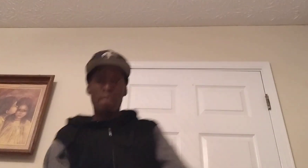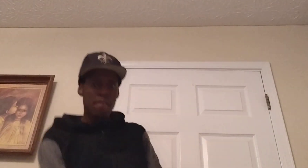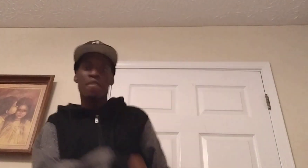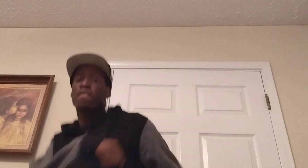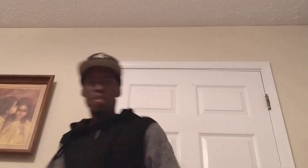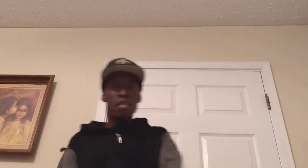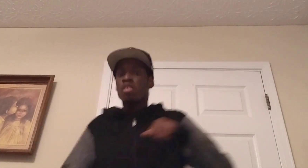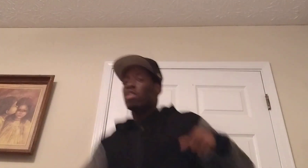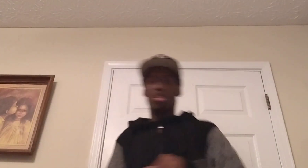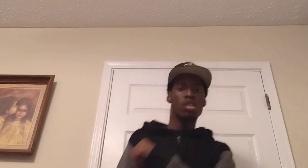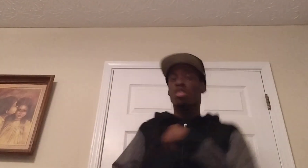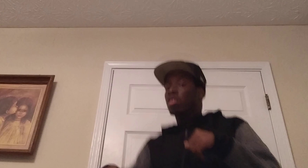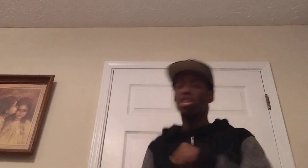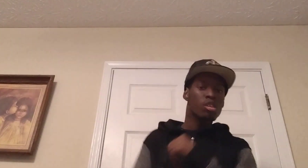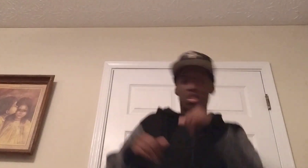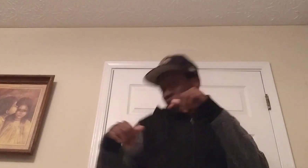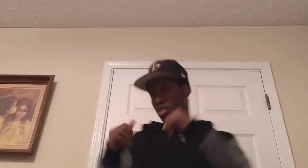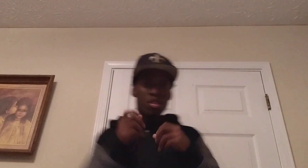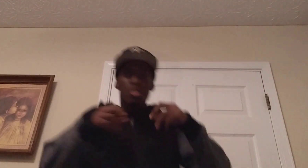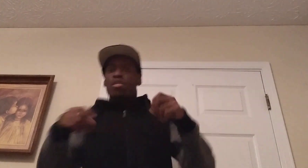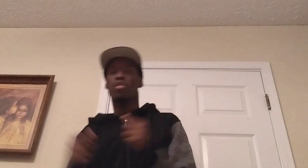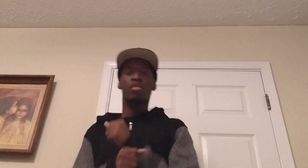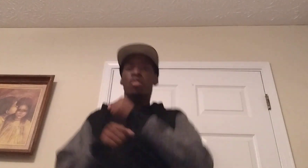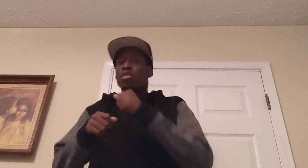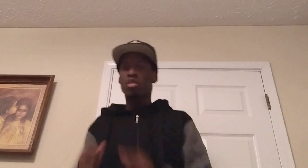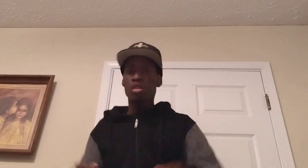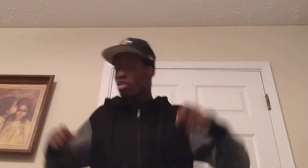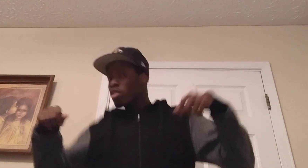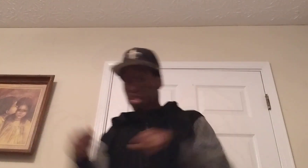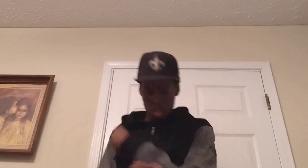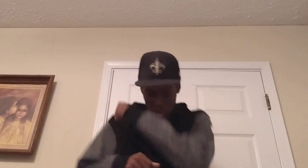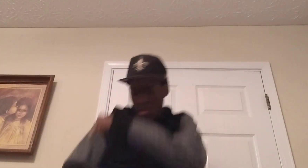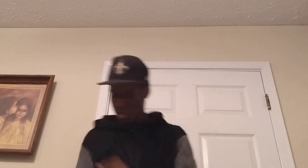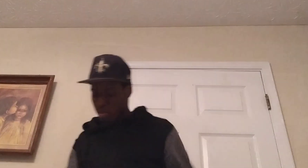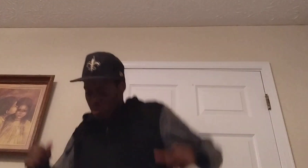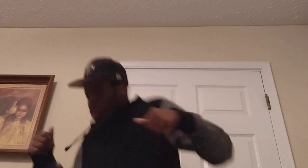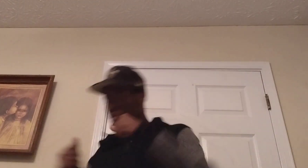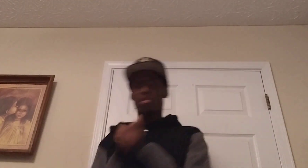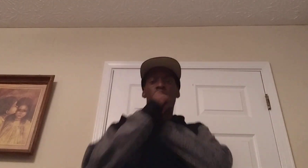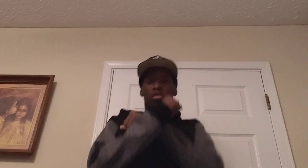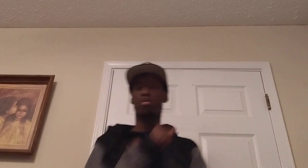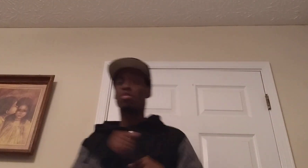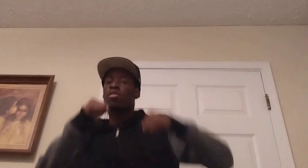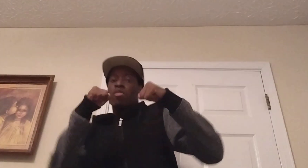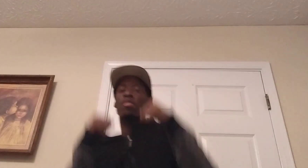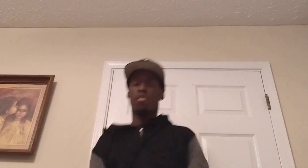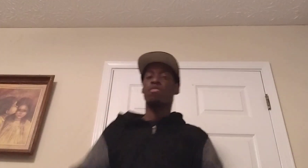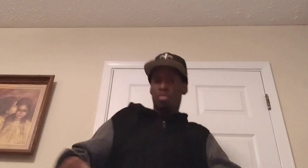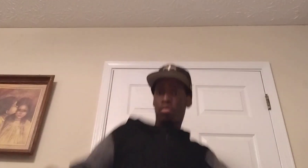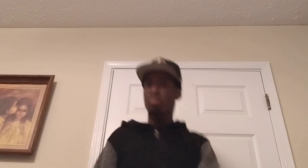it all. Unless you don't care at all. But you know I want you. You should stop frontin',